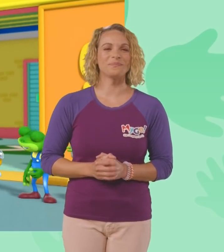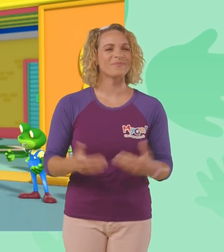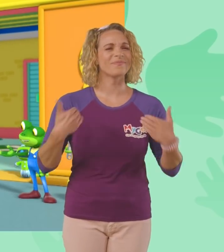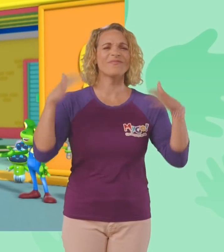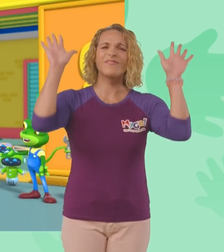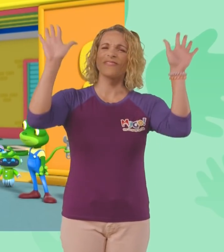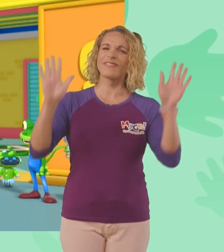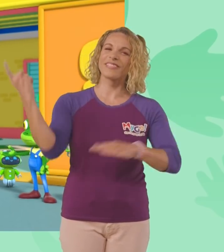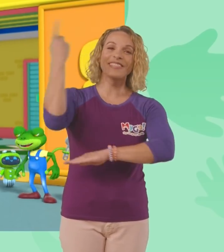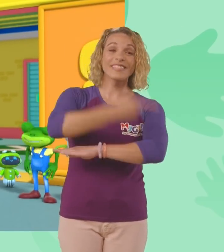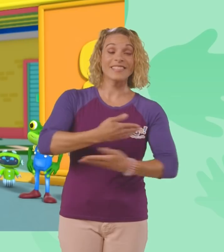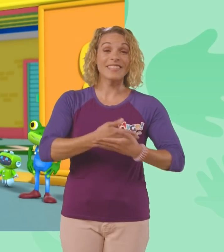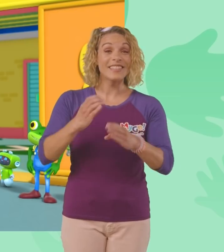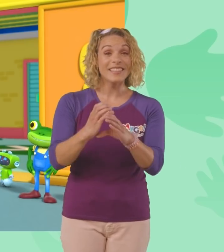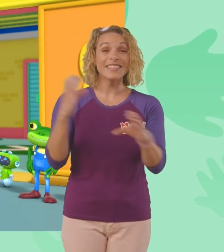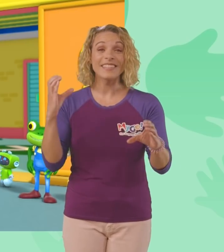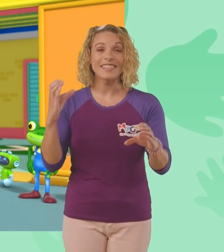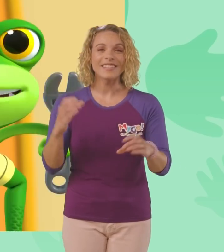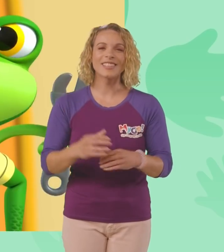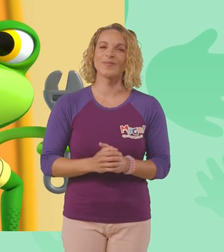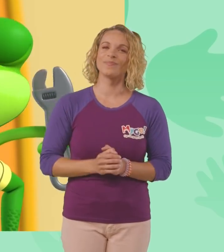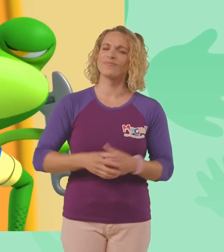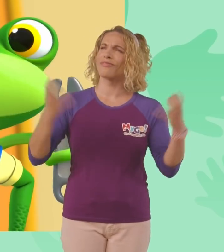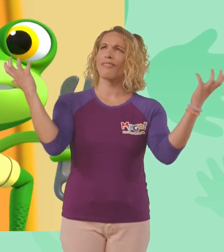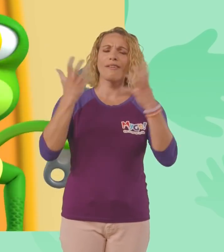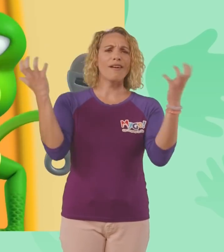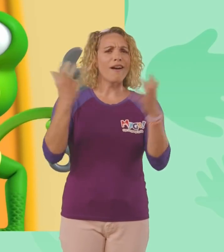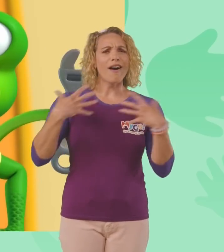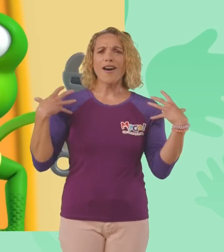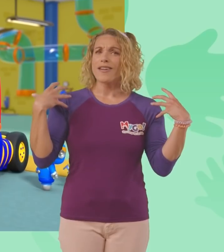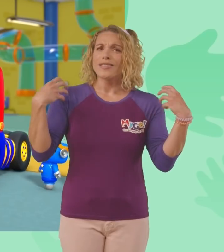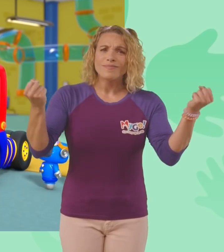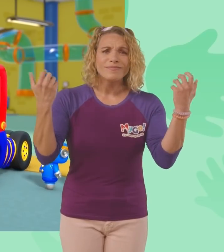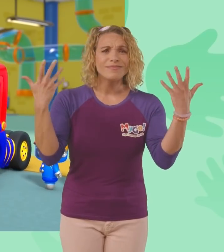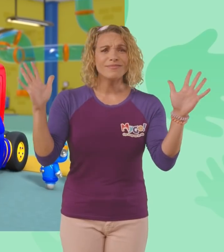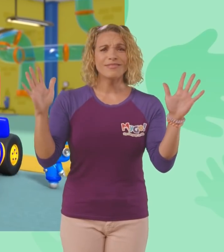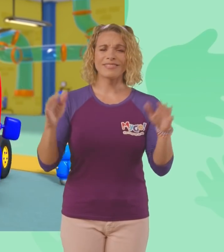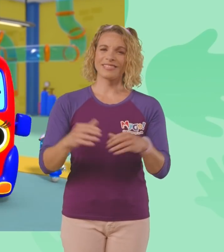Have an amazing day, Baby Truck. You were so brave.